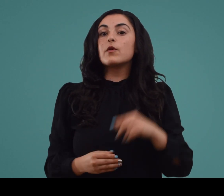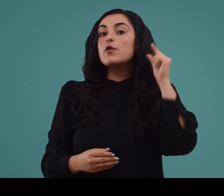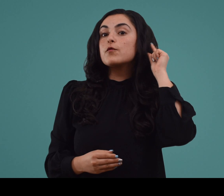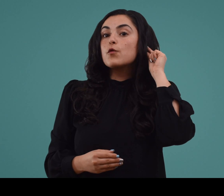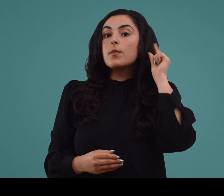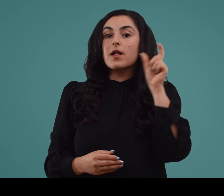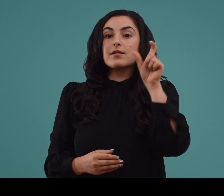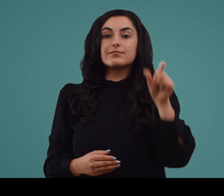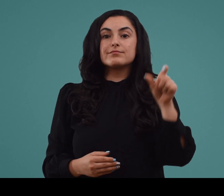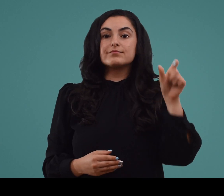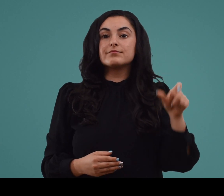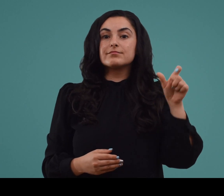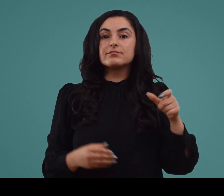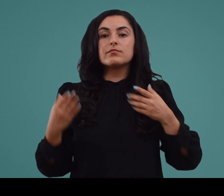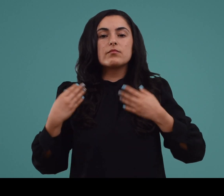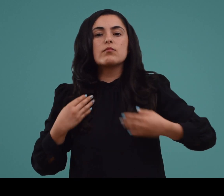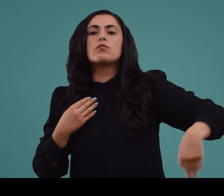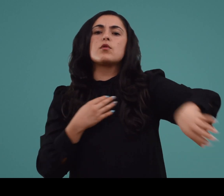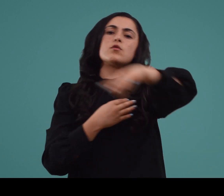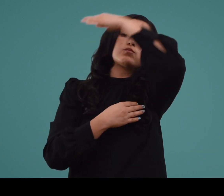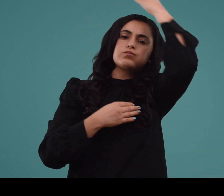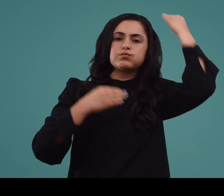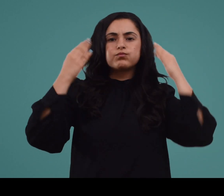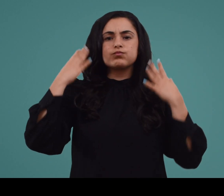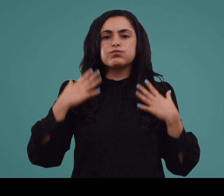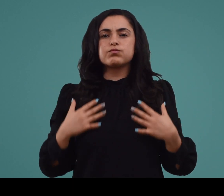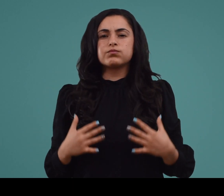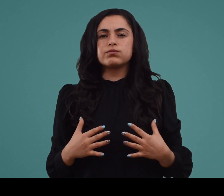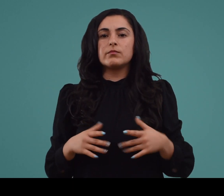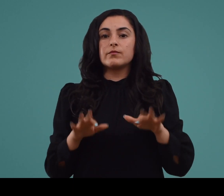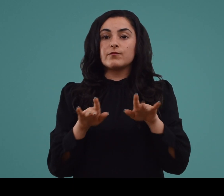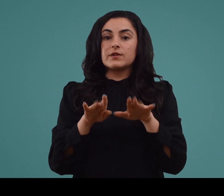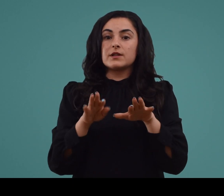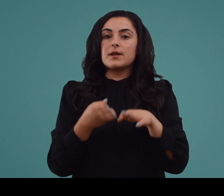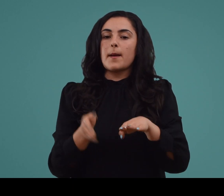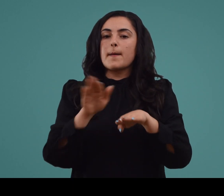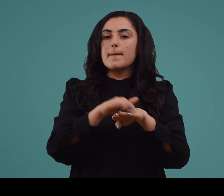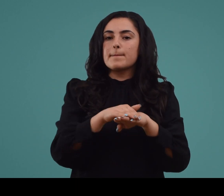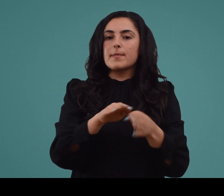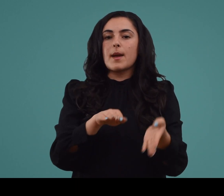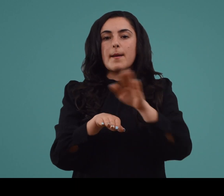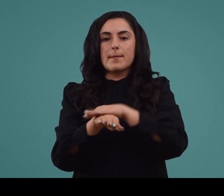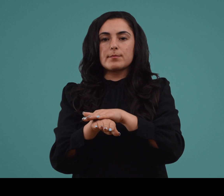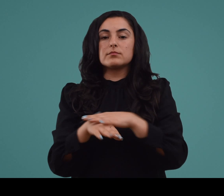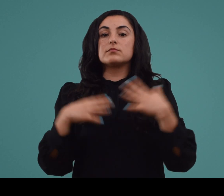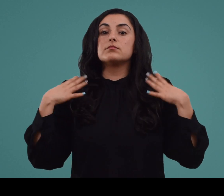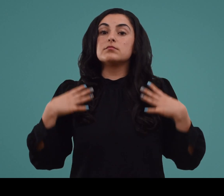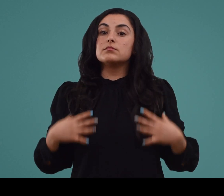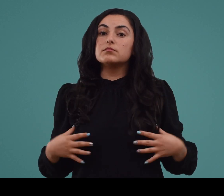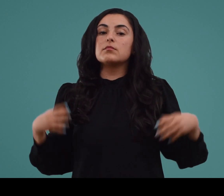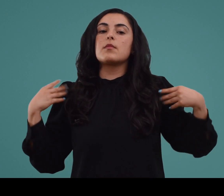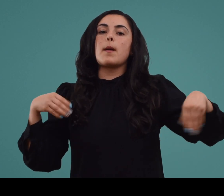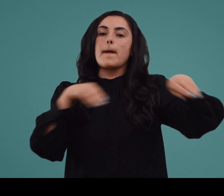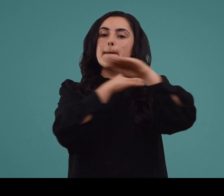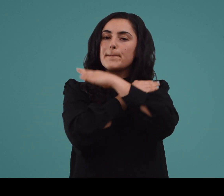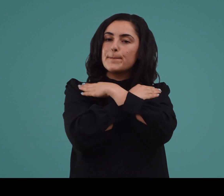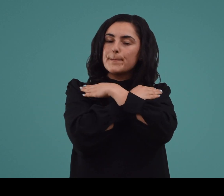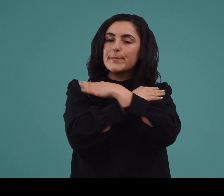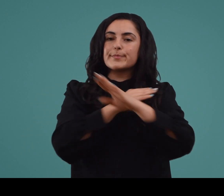Women should cover their head with a scarf. Feet and shoulders should be covered too.